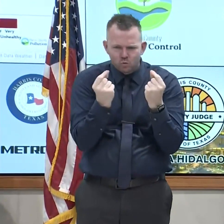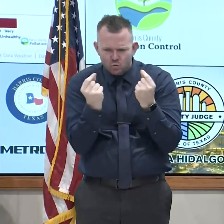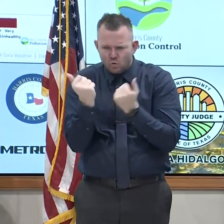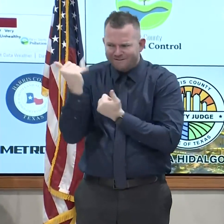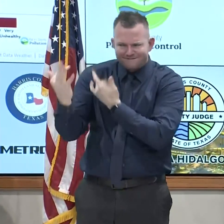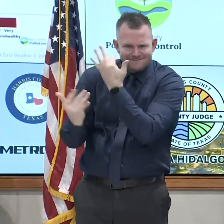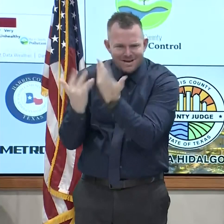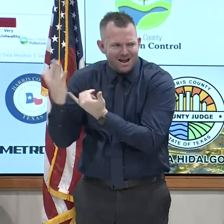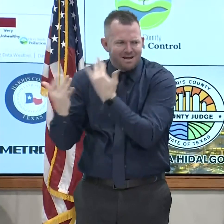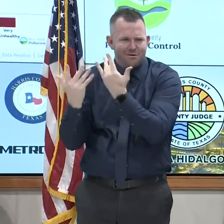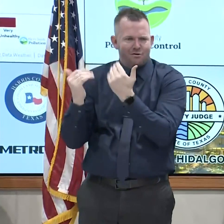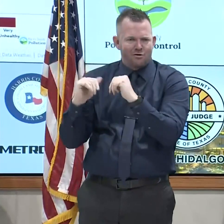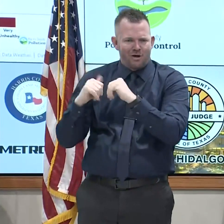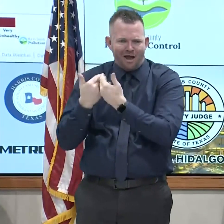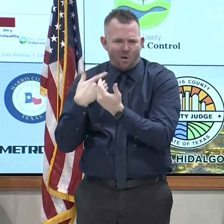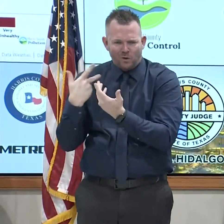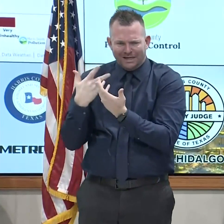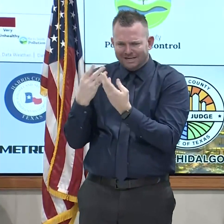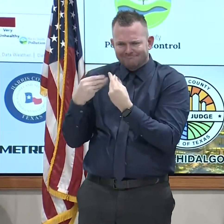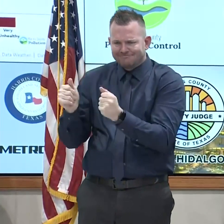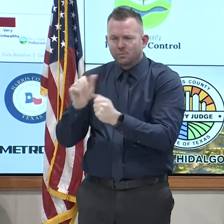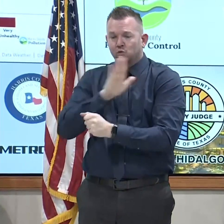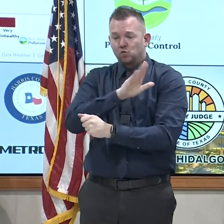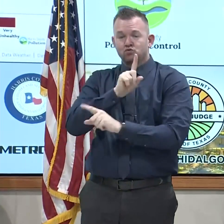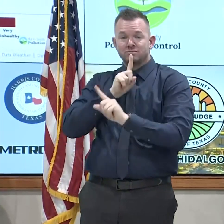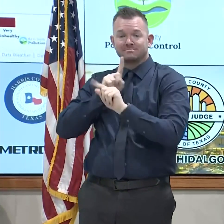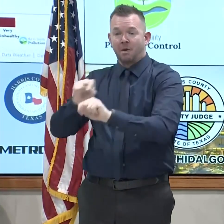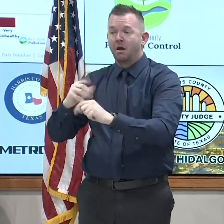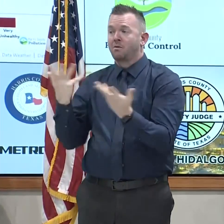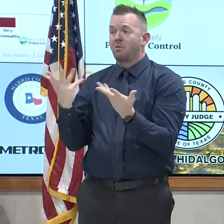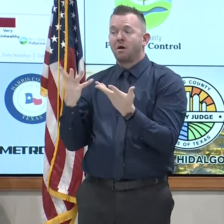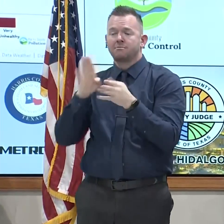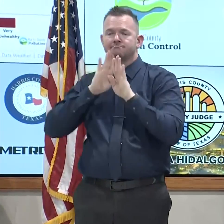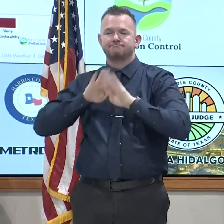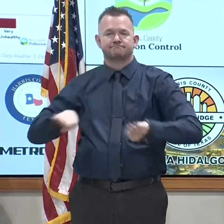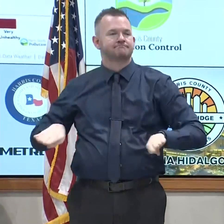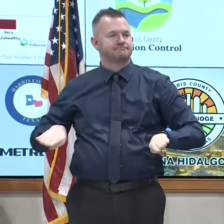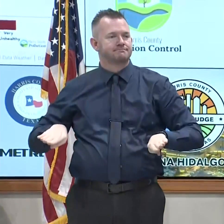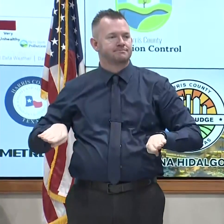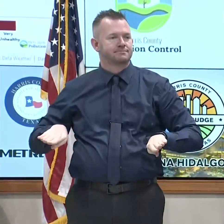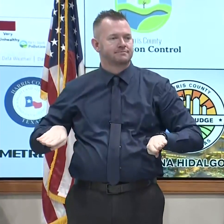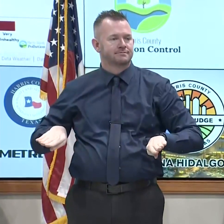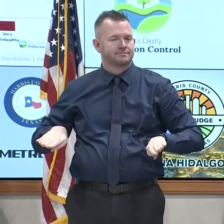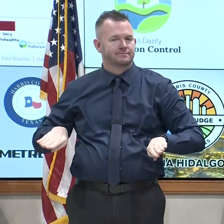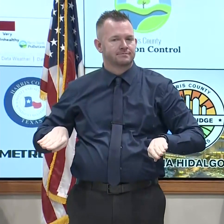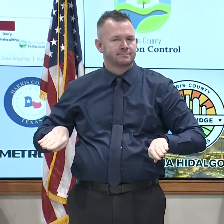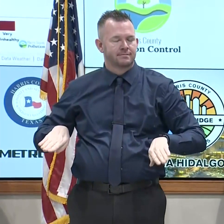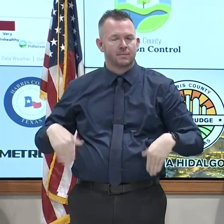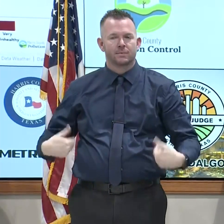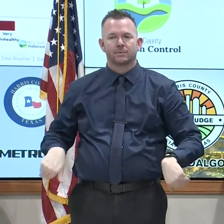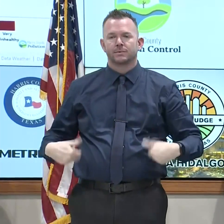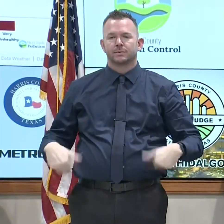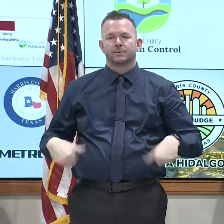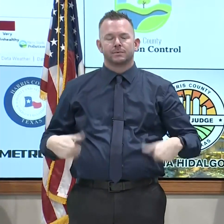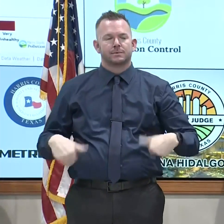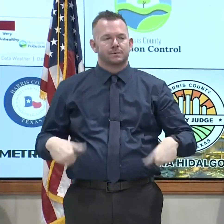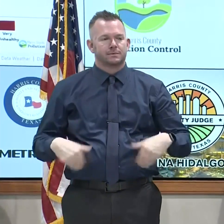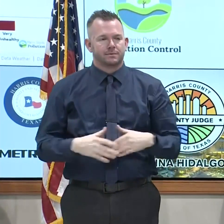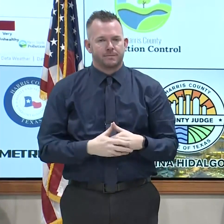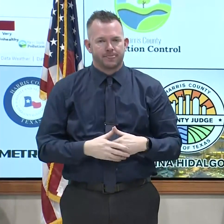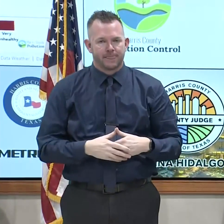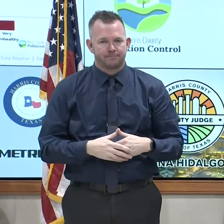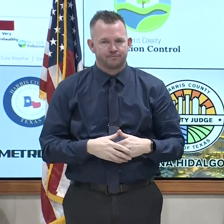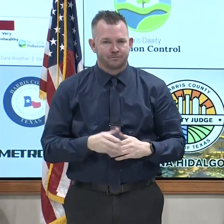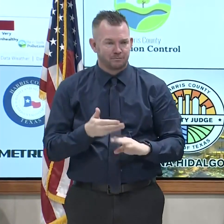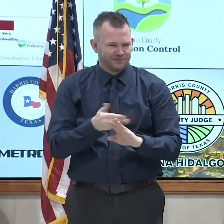silence. Even before that event, I was thinking about how we could foster an environment in